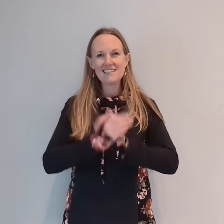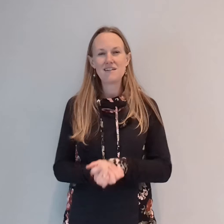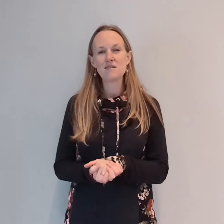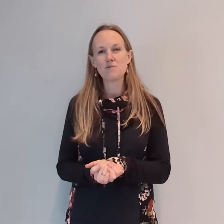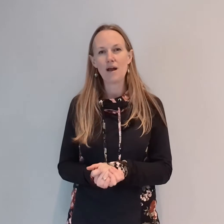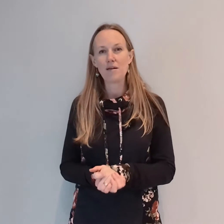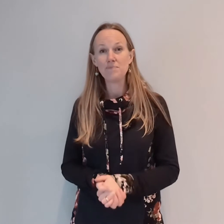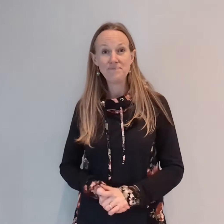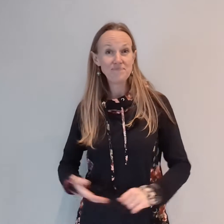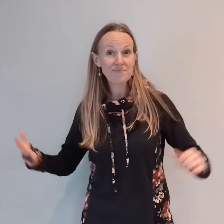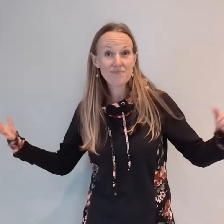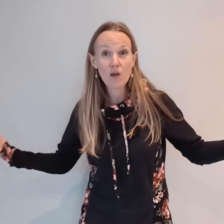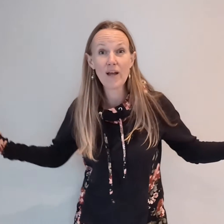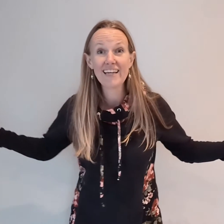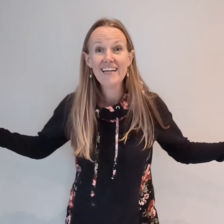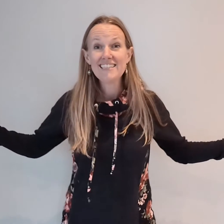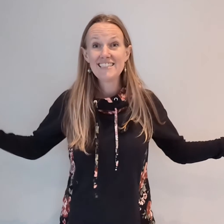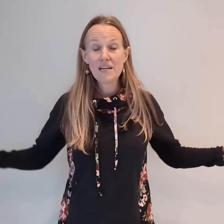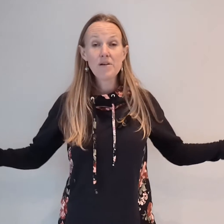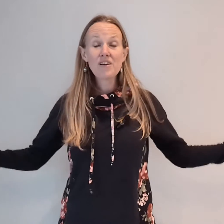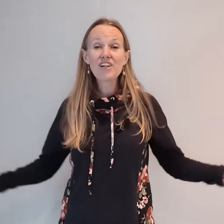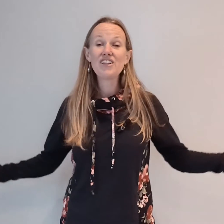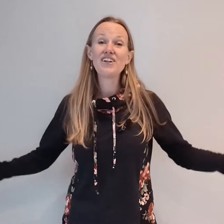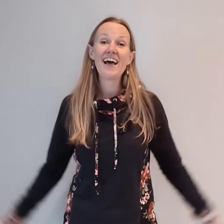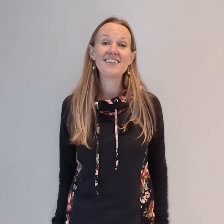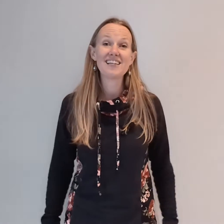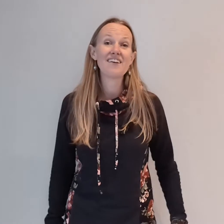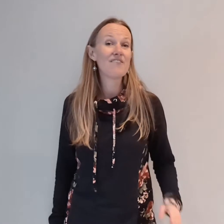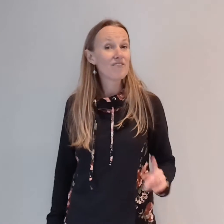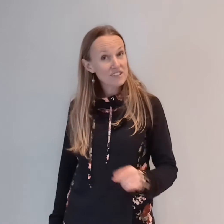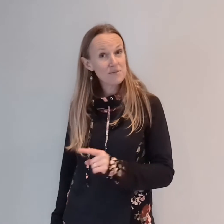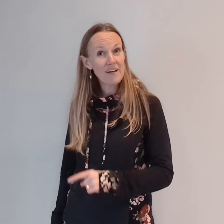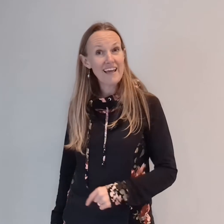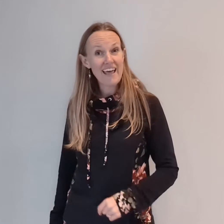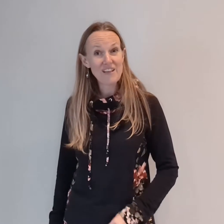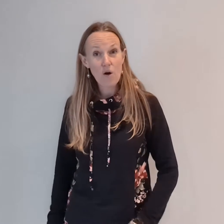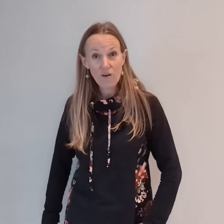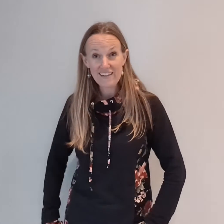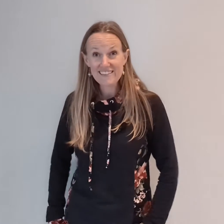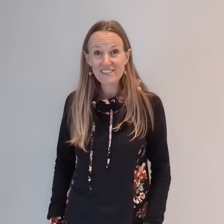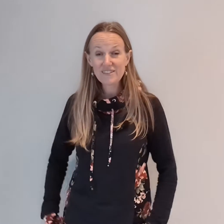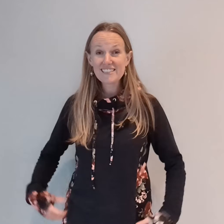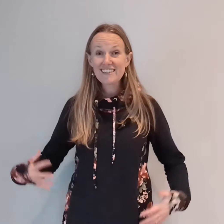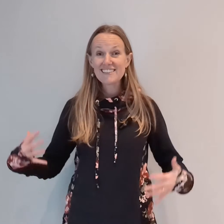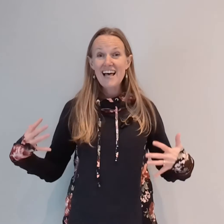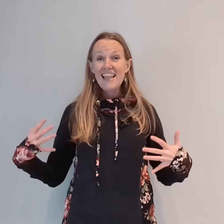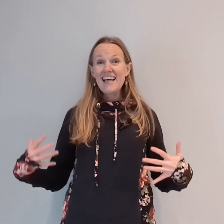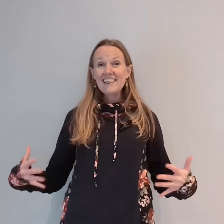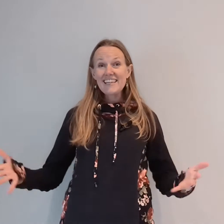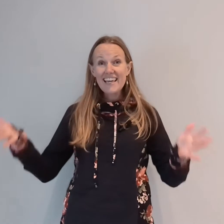consider subscribing. Okay, today we are going to learn how to sign verse 1 and the chorus. So it starts, let the